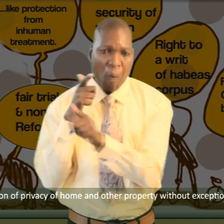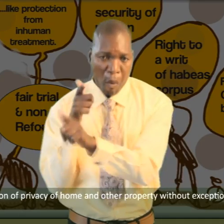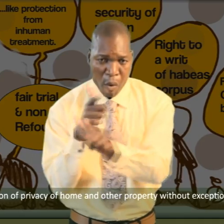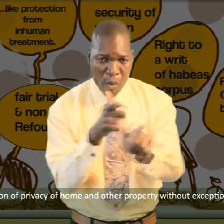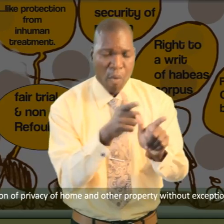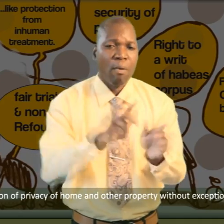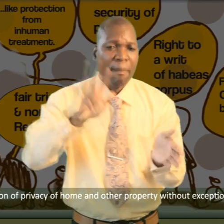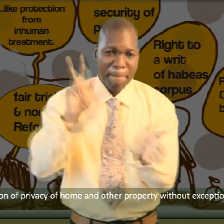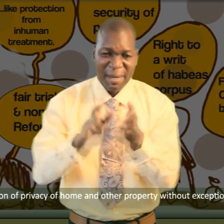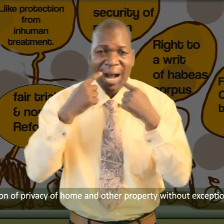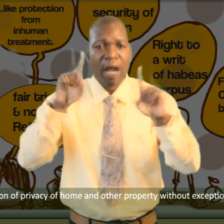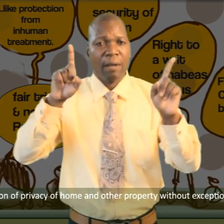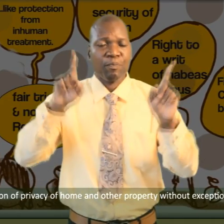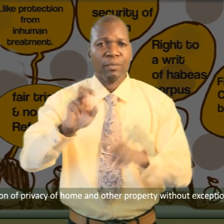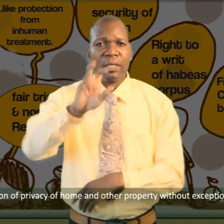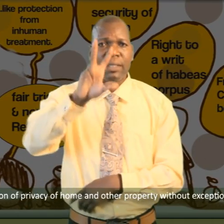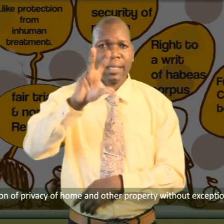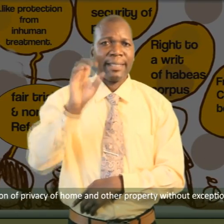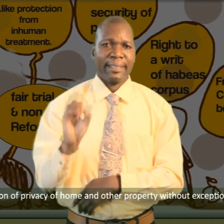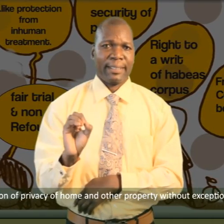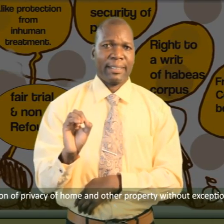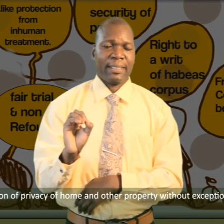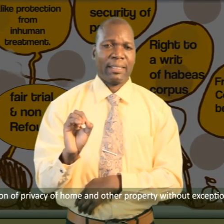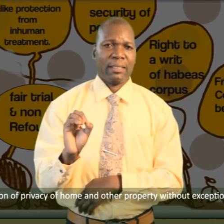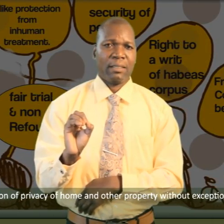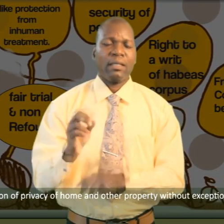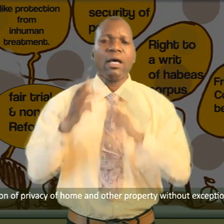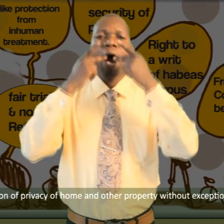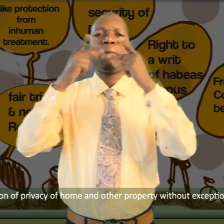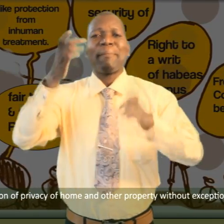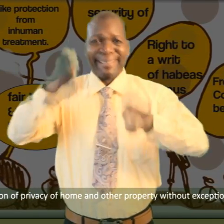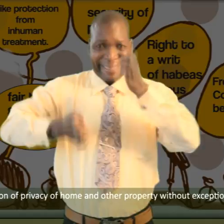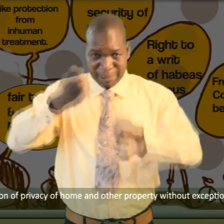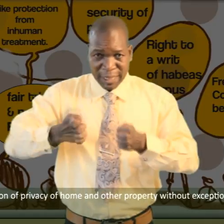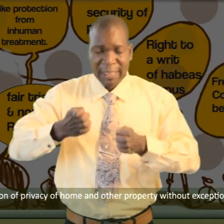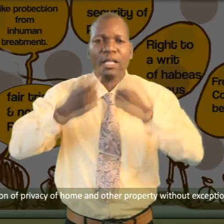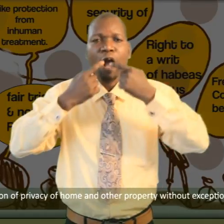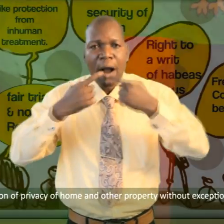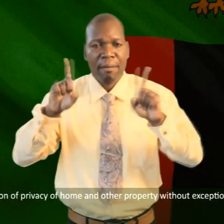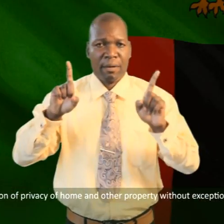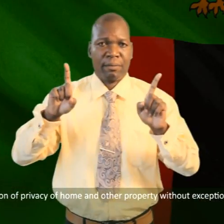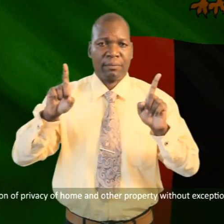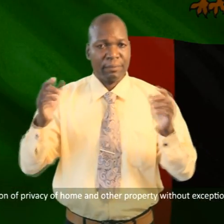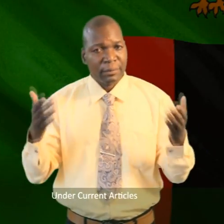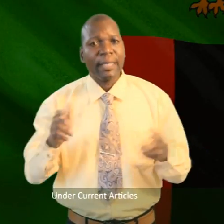19, protection of privacy of home and other property without exceptions. Under